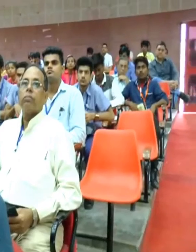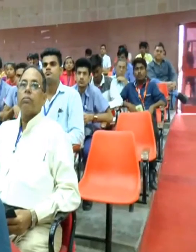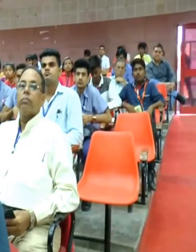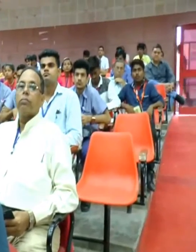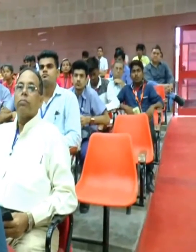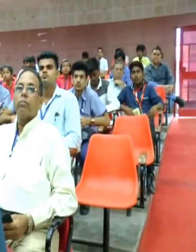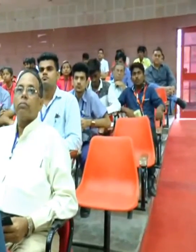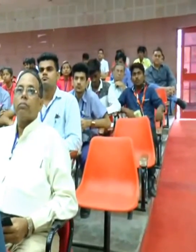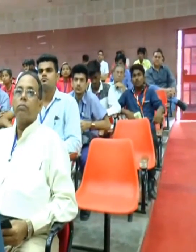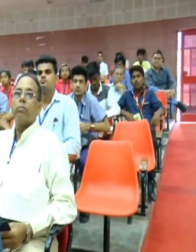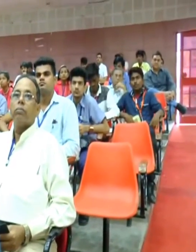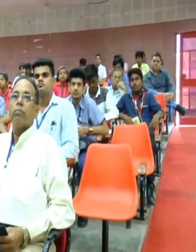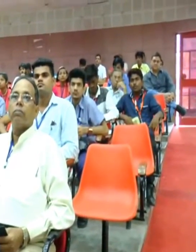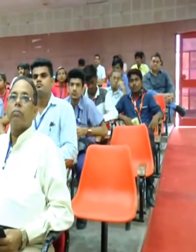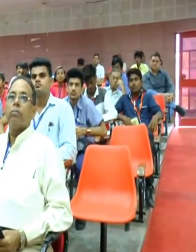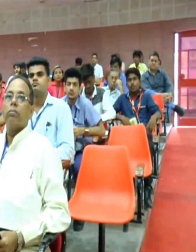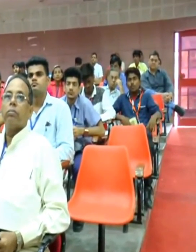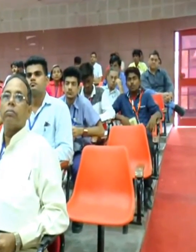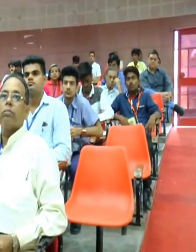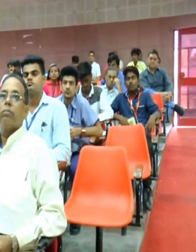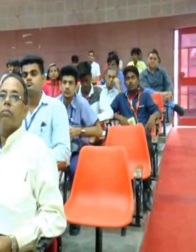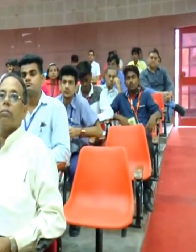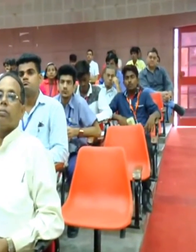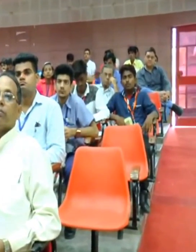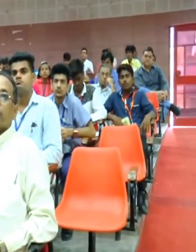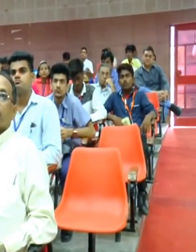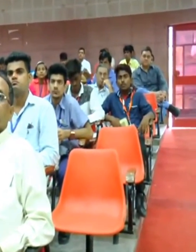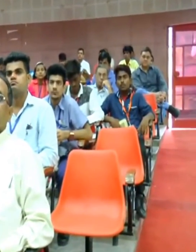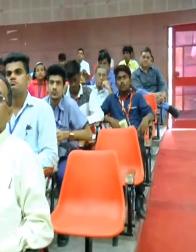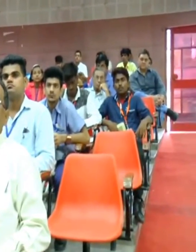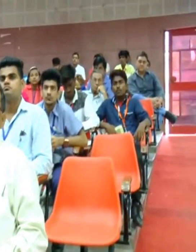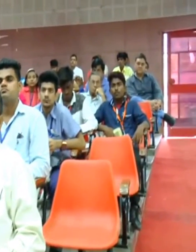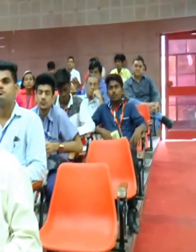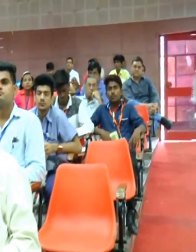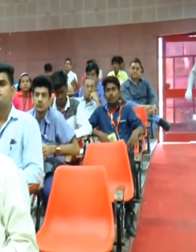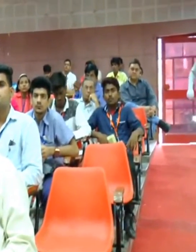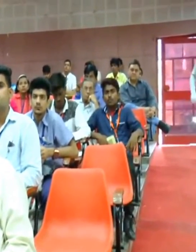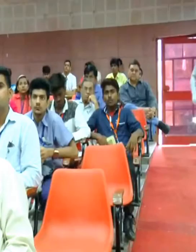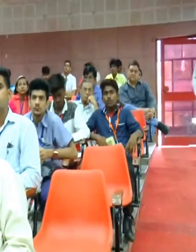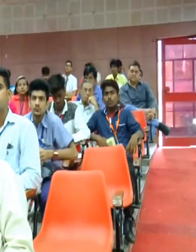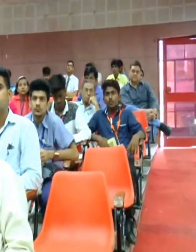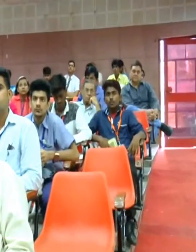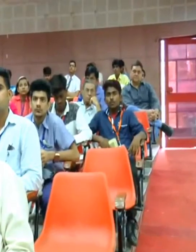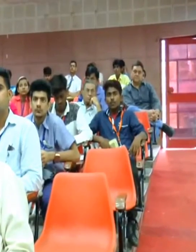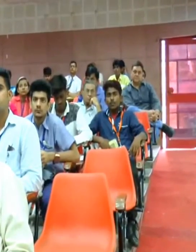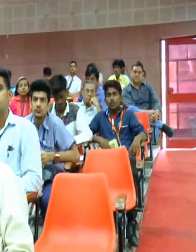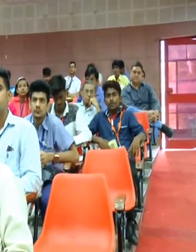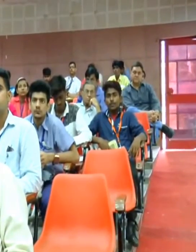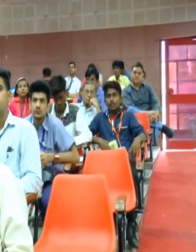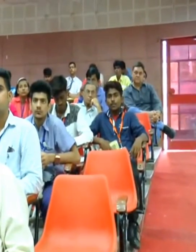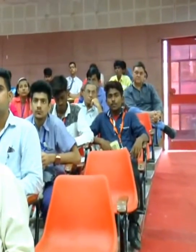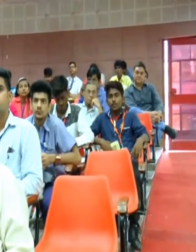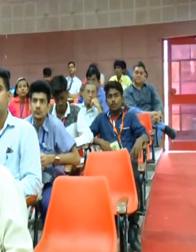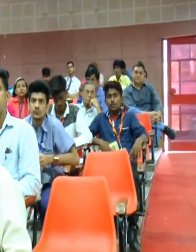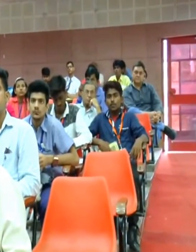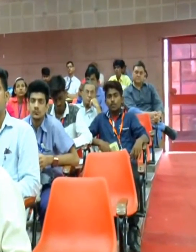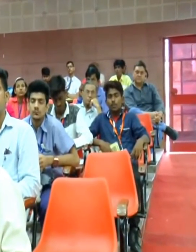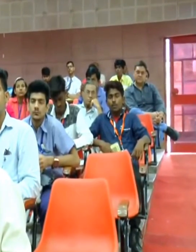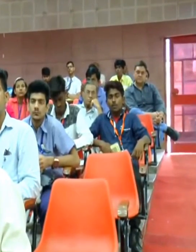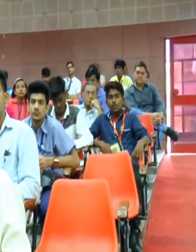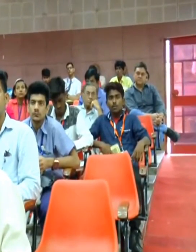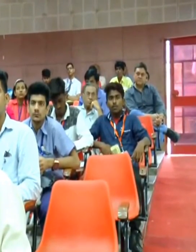72 participants based on the given criteria prescribed by Korean Society from